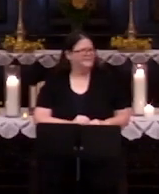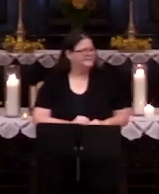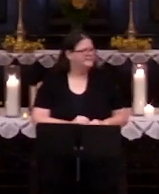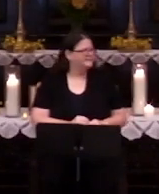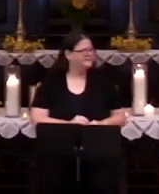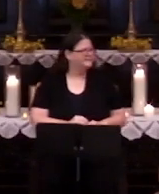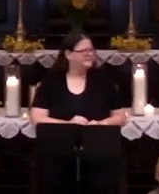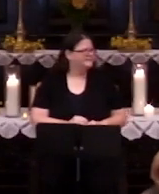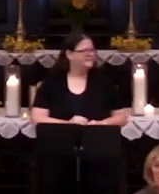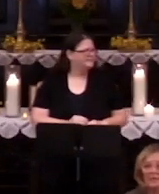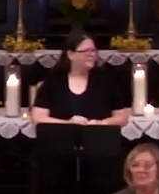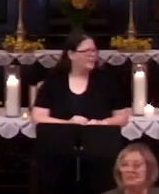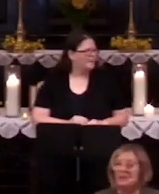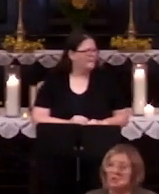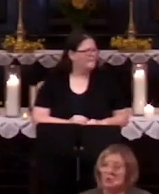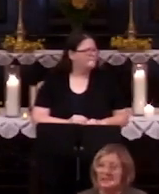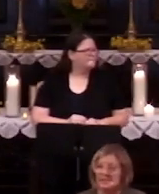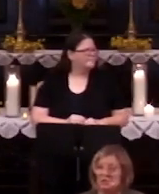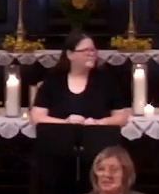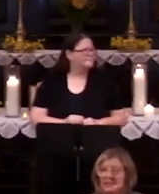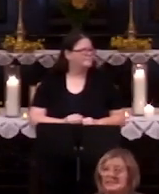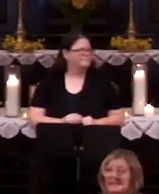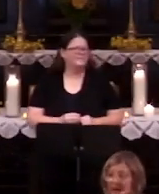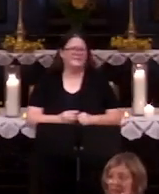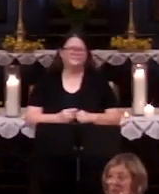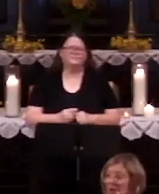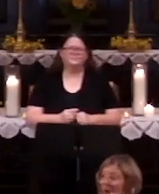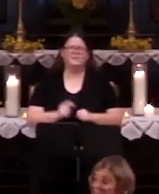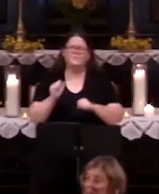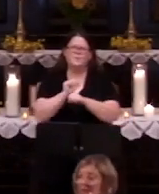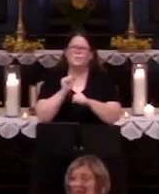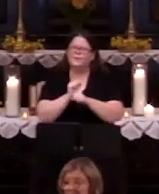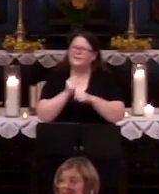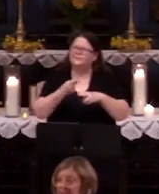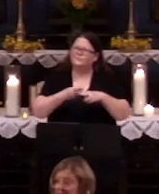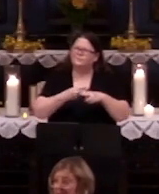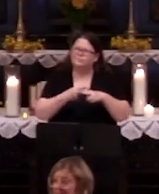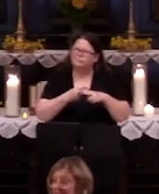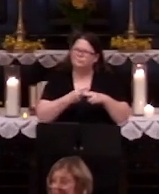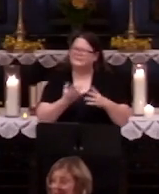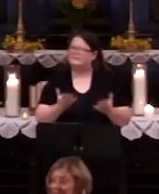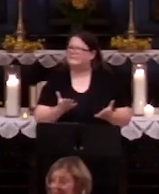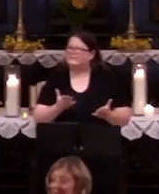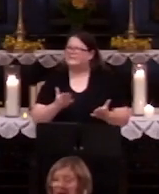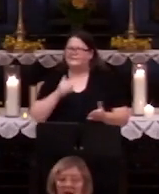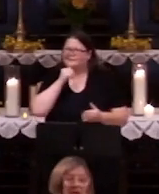Coming into a position in transition is never a really easy thing.